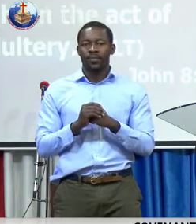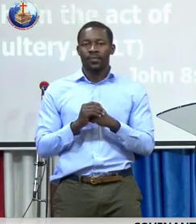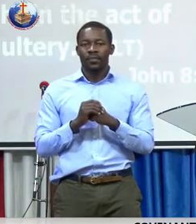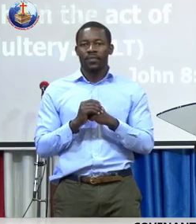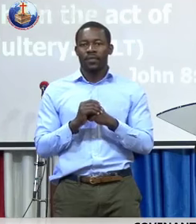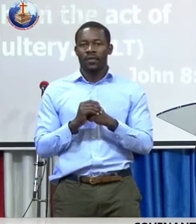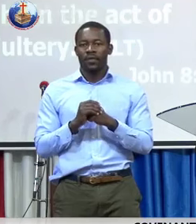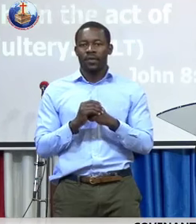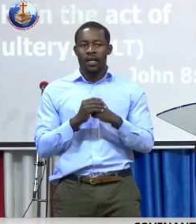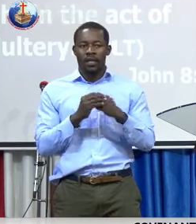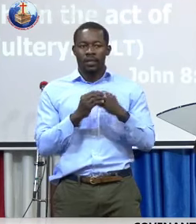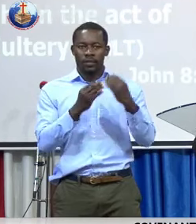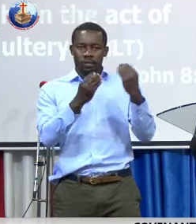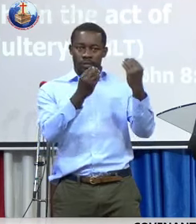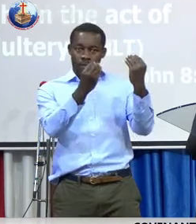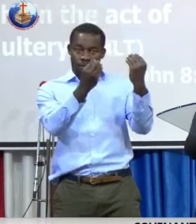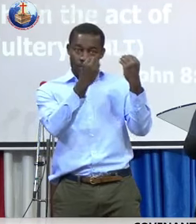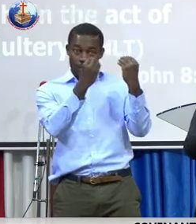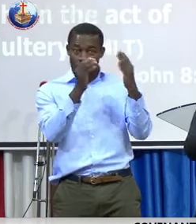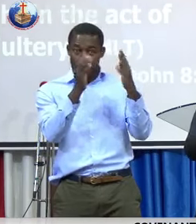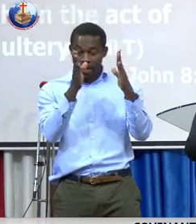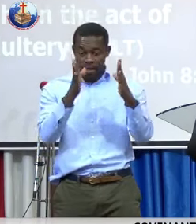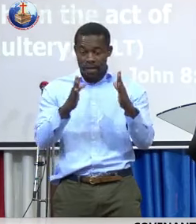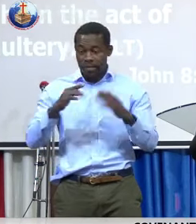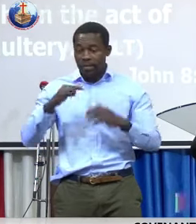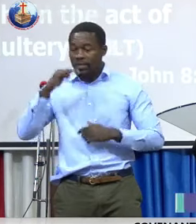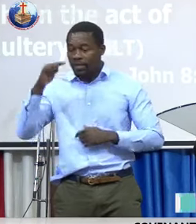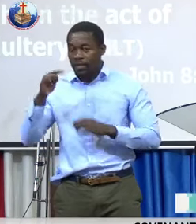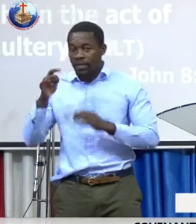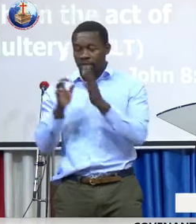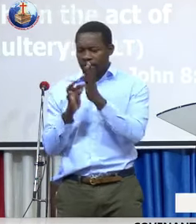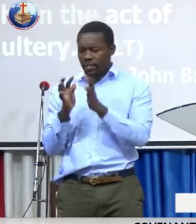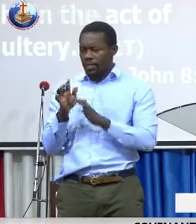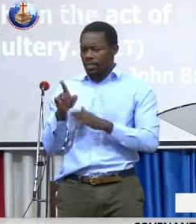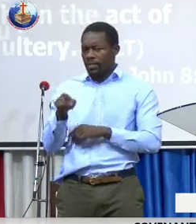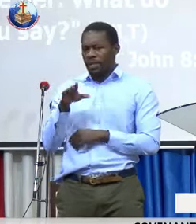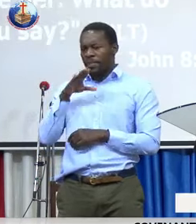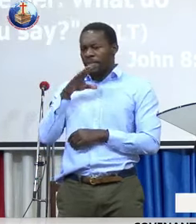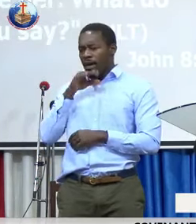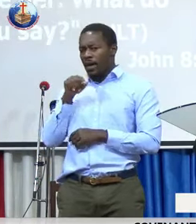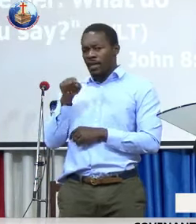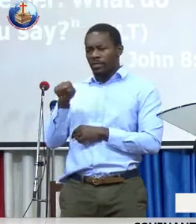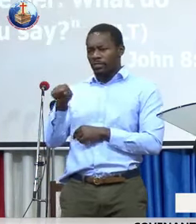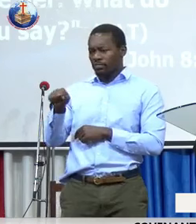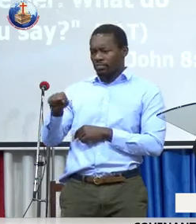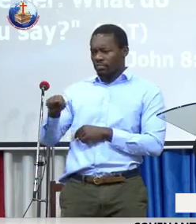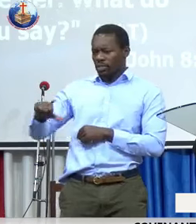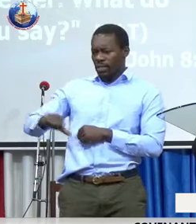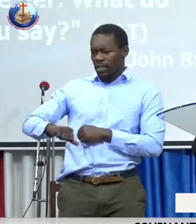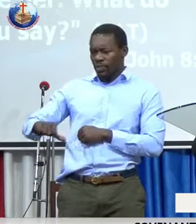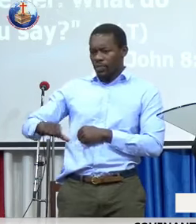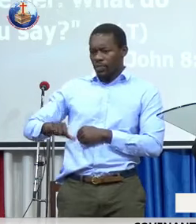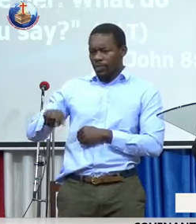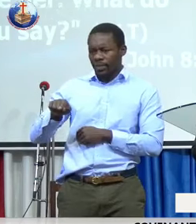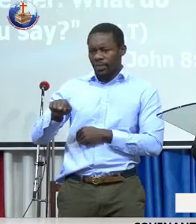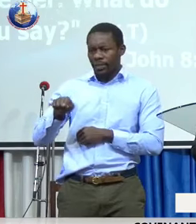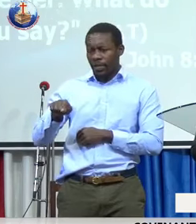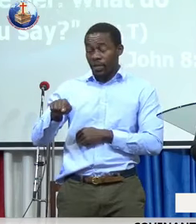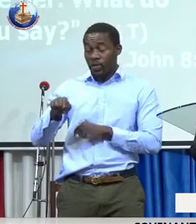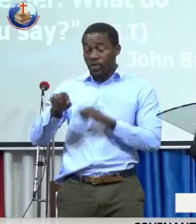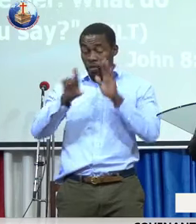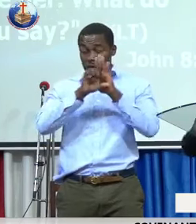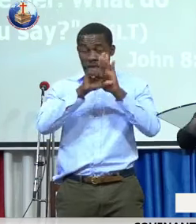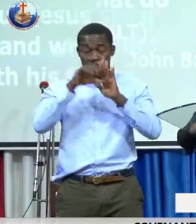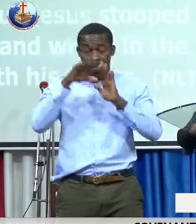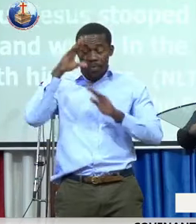Teacher, they said to Jesus, this woman was caught in the very act of adultery. The law of Moses says to stone her. What do